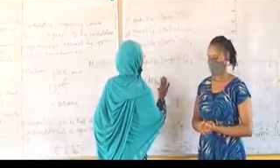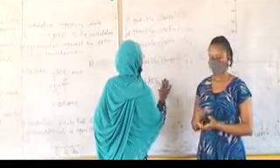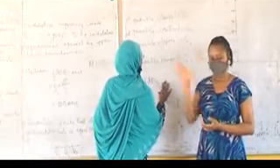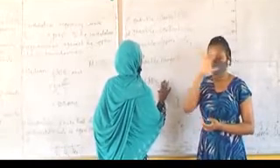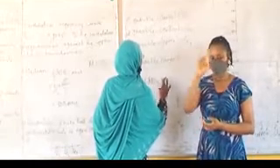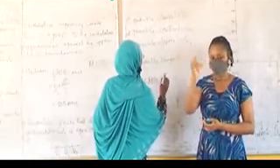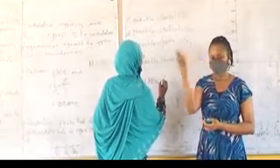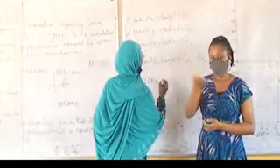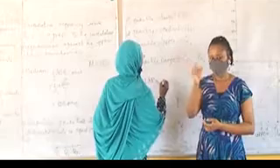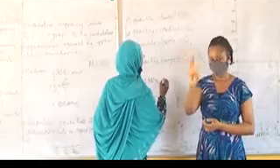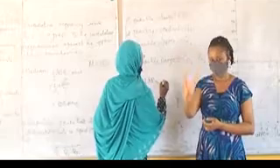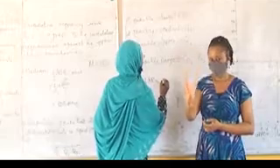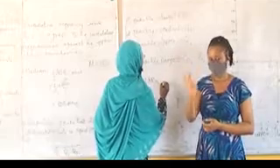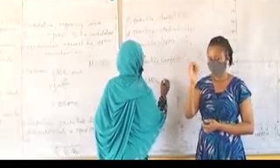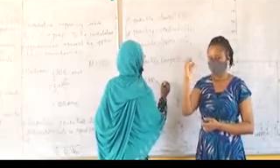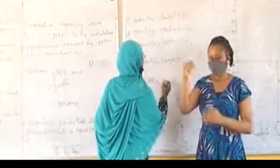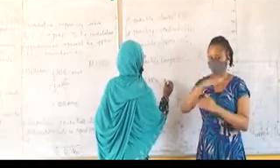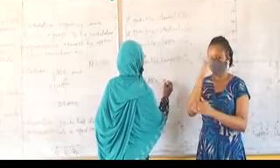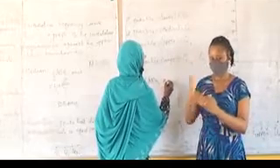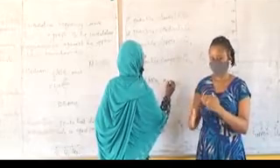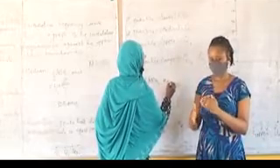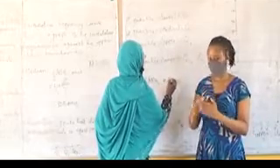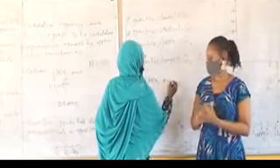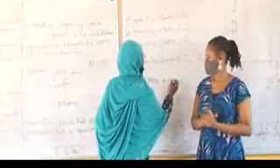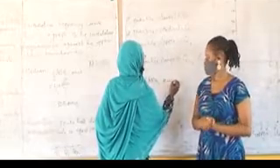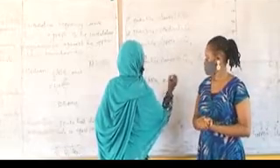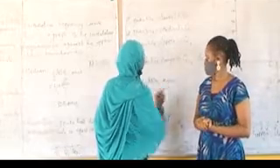The mark that is occupying that position